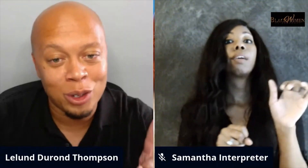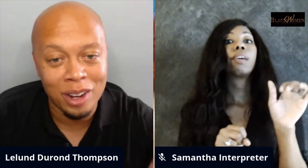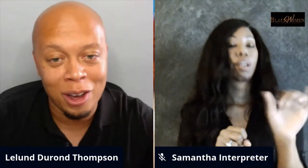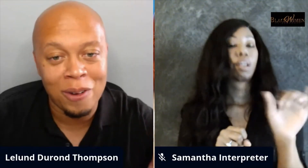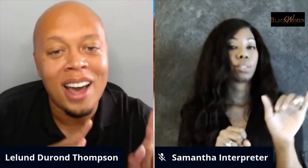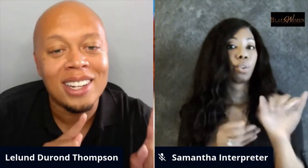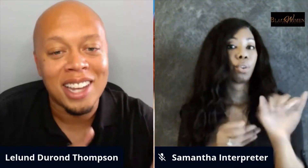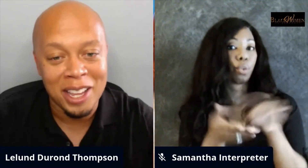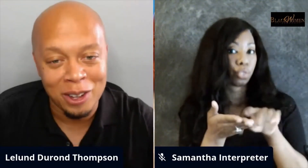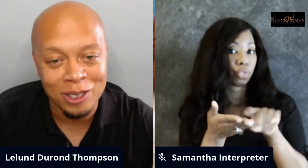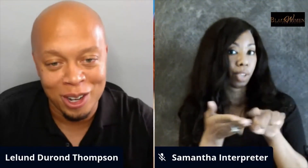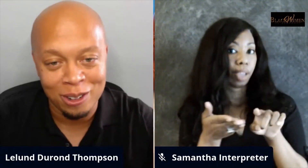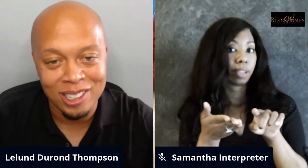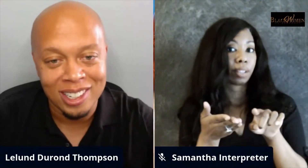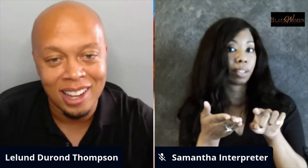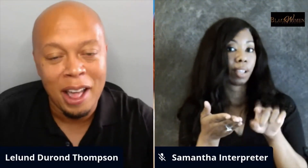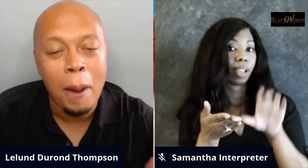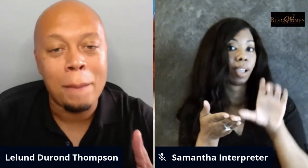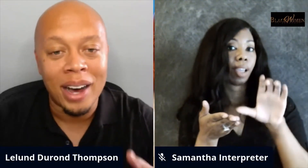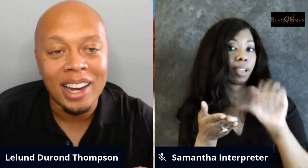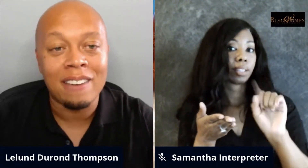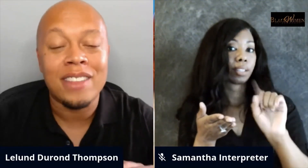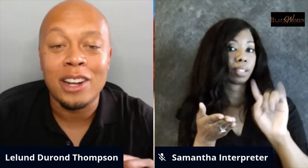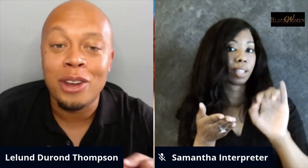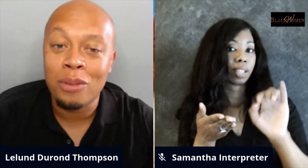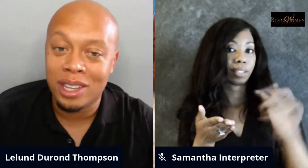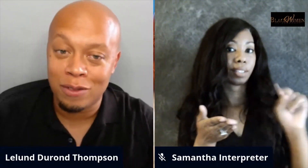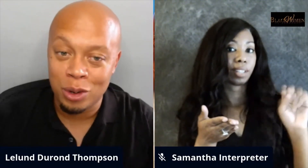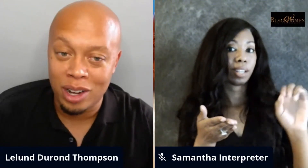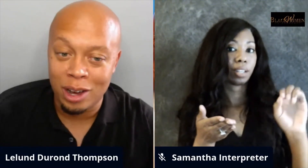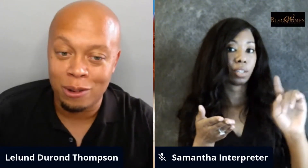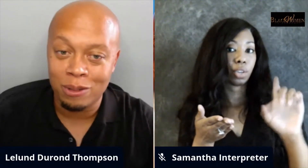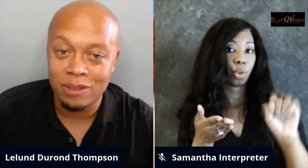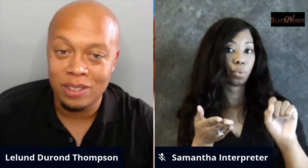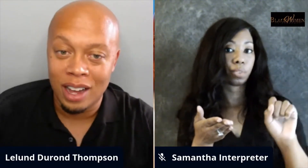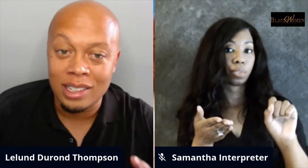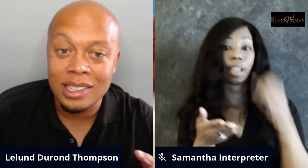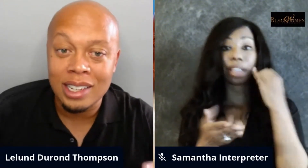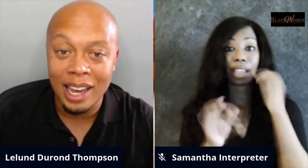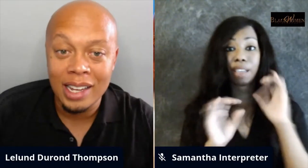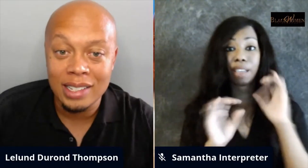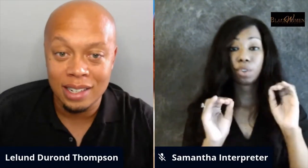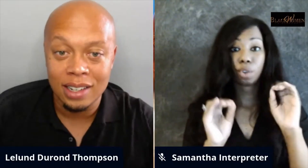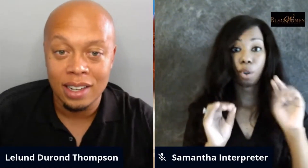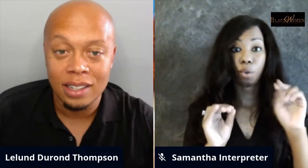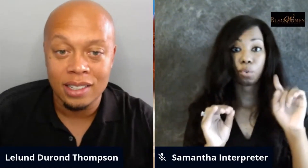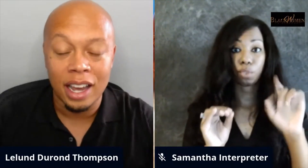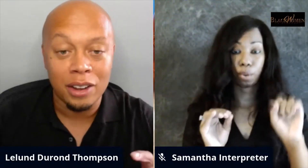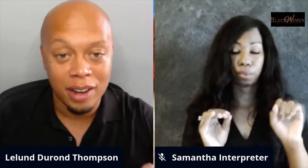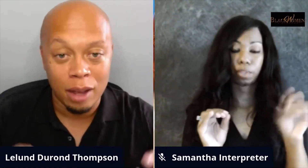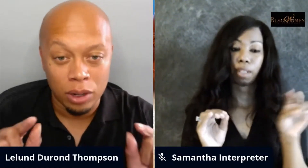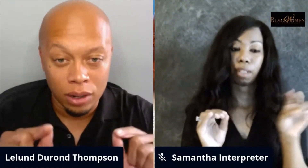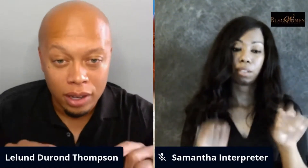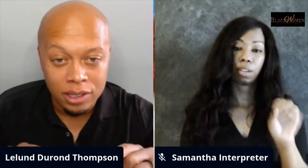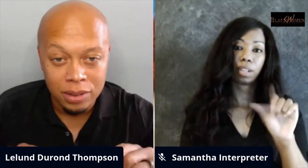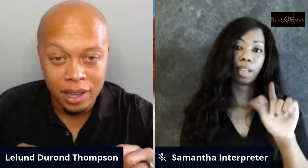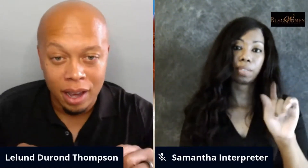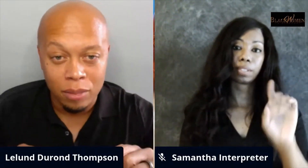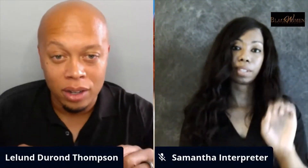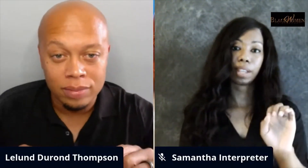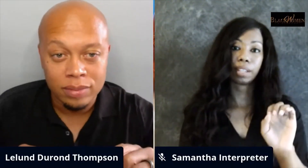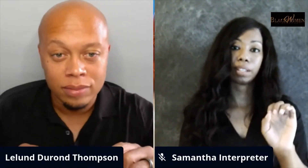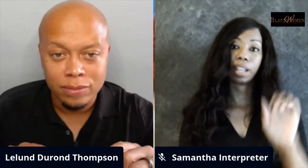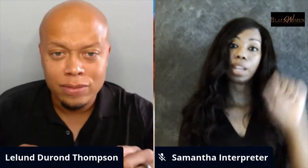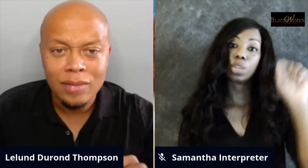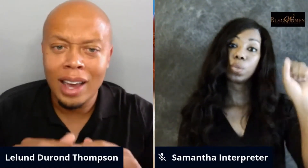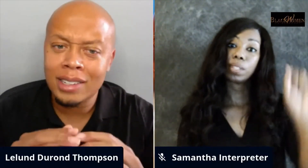gives you a note, take those notes. But if they don't give you a note, a slate saying your name, look into the